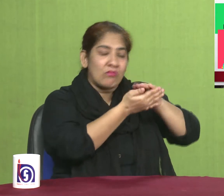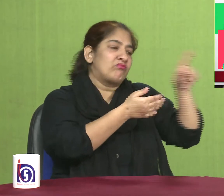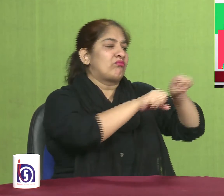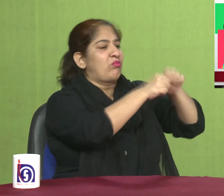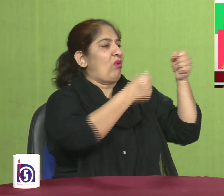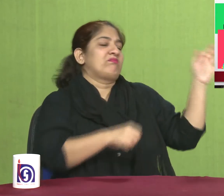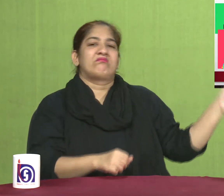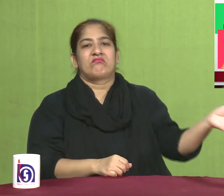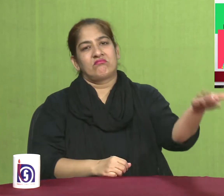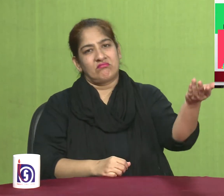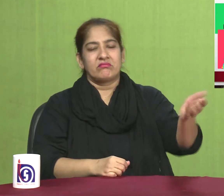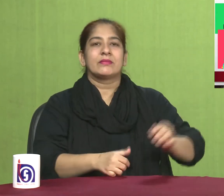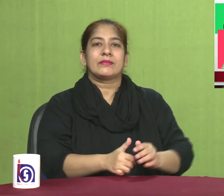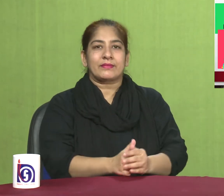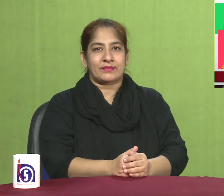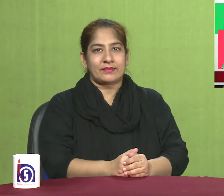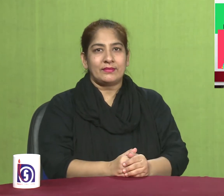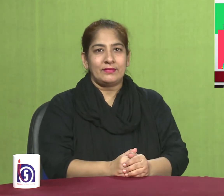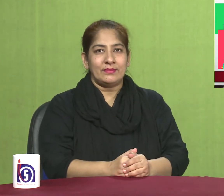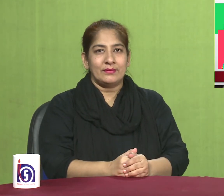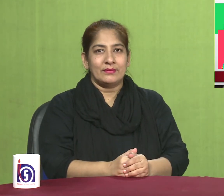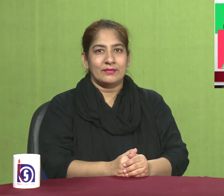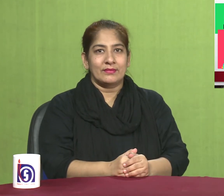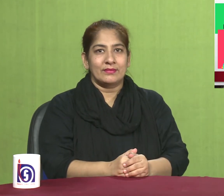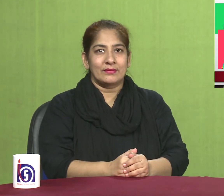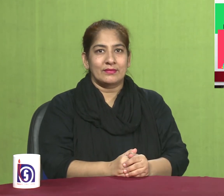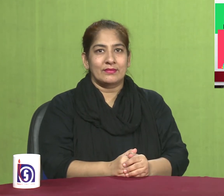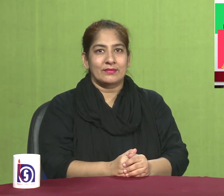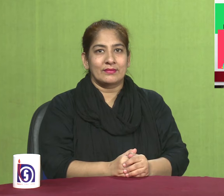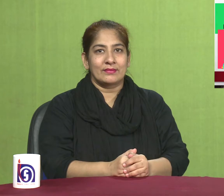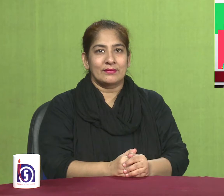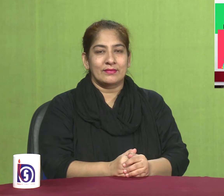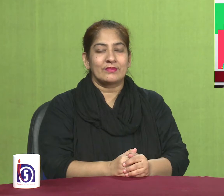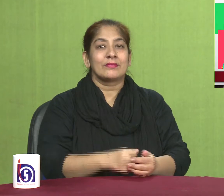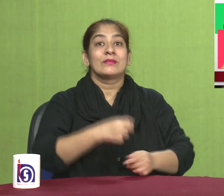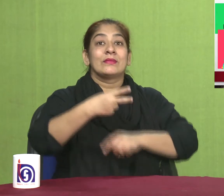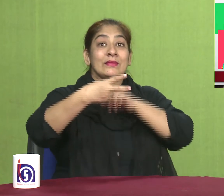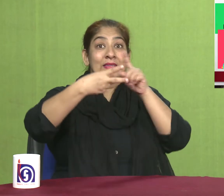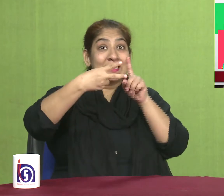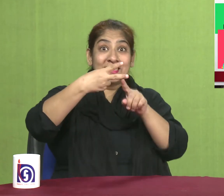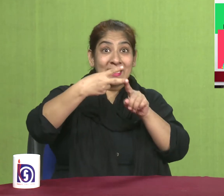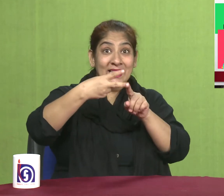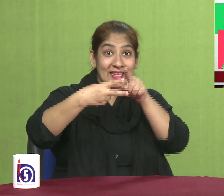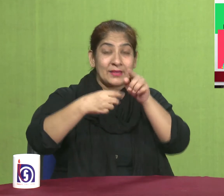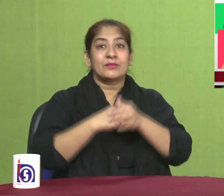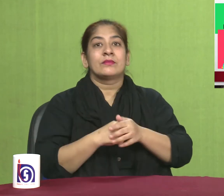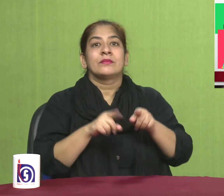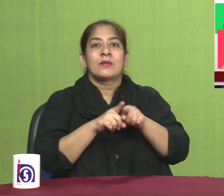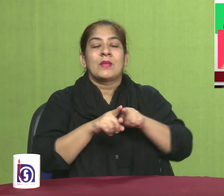that amount, and if you are not able to pay that amount on time, then that FD is broken. It